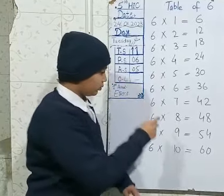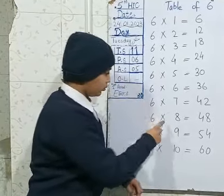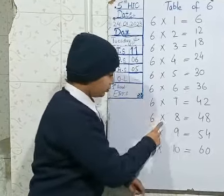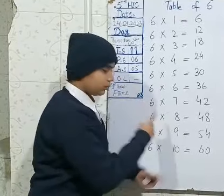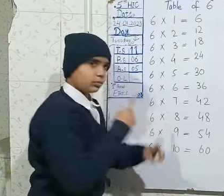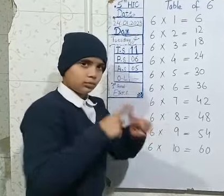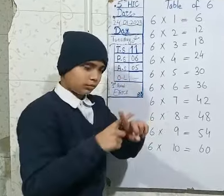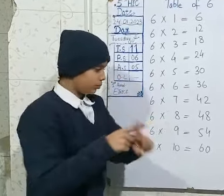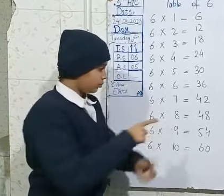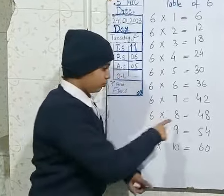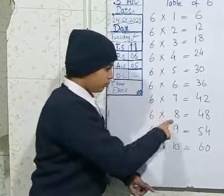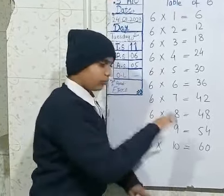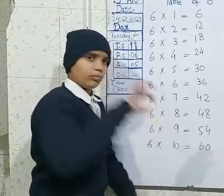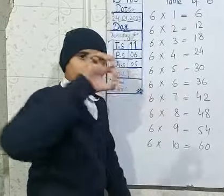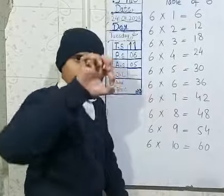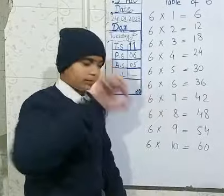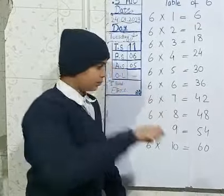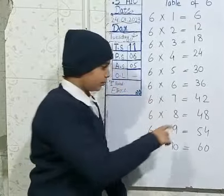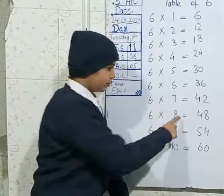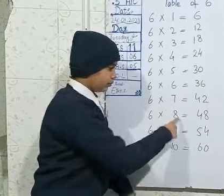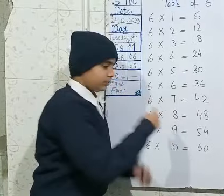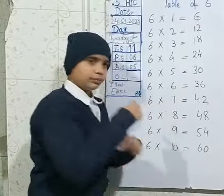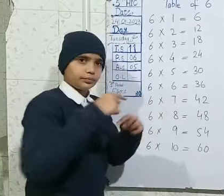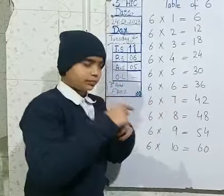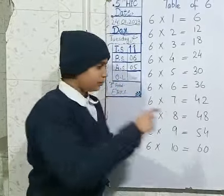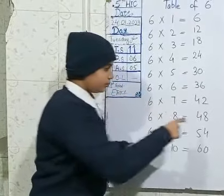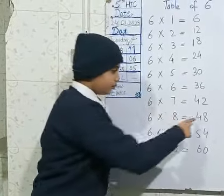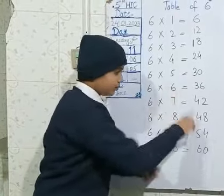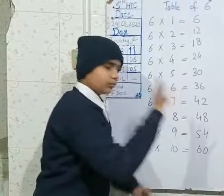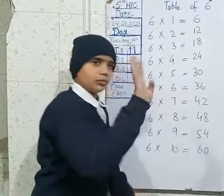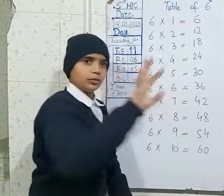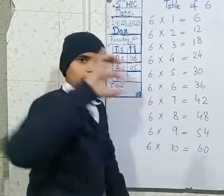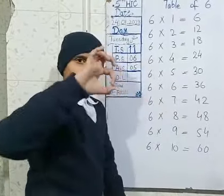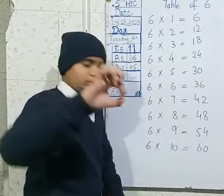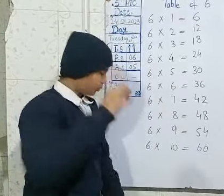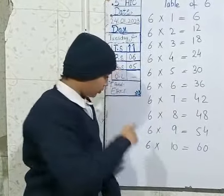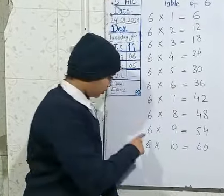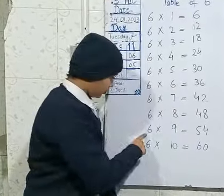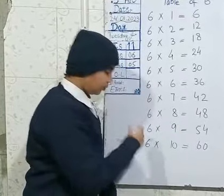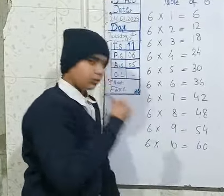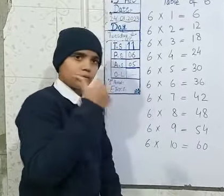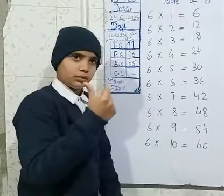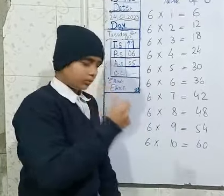6 8s are 48. 6